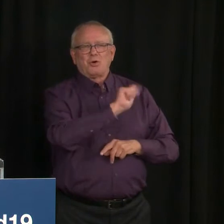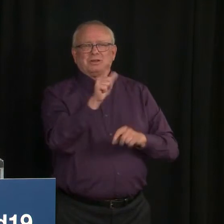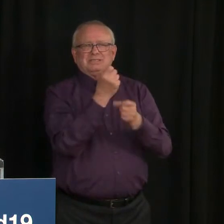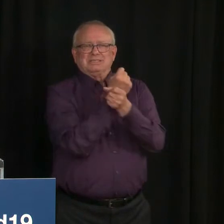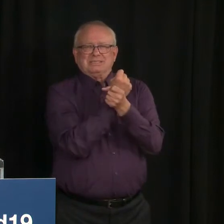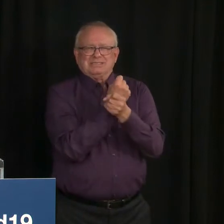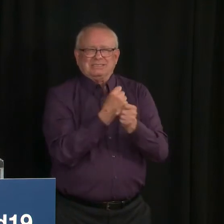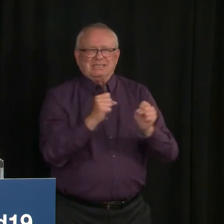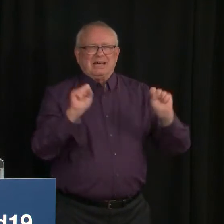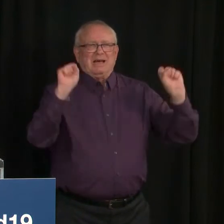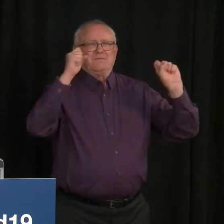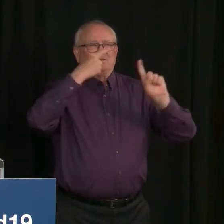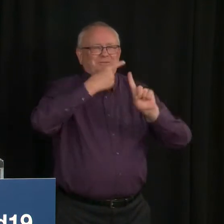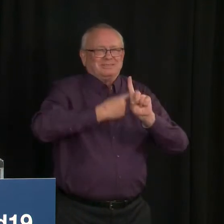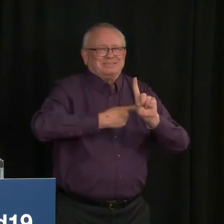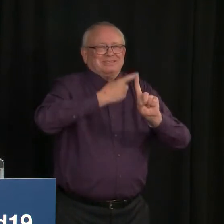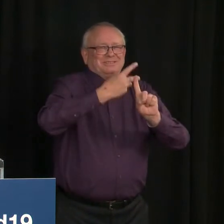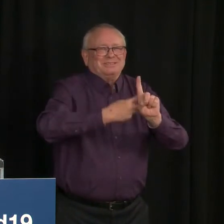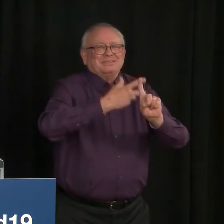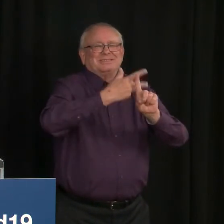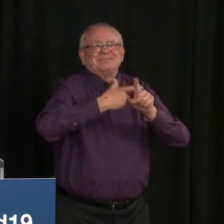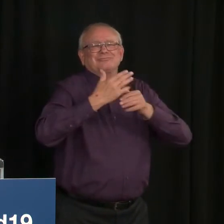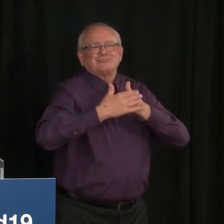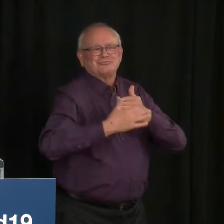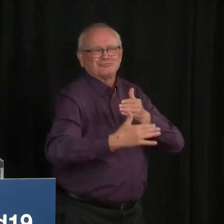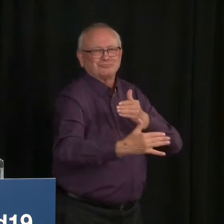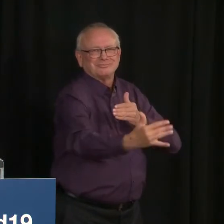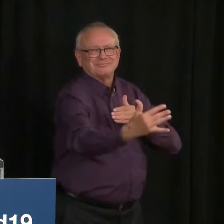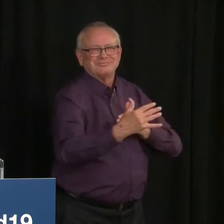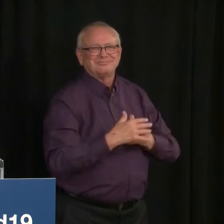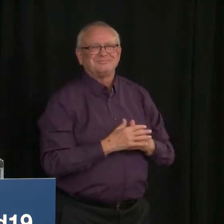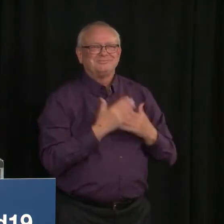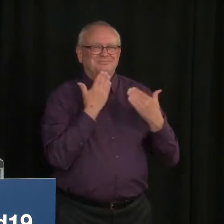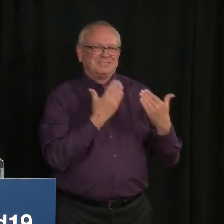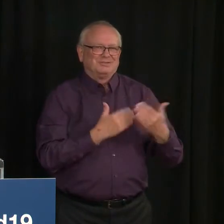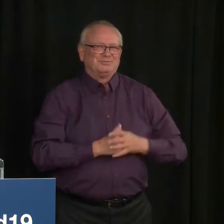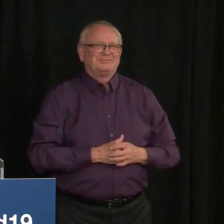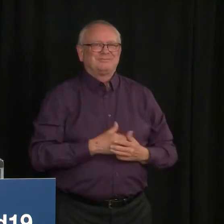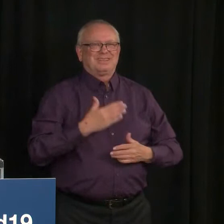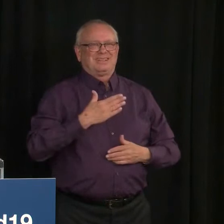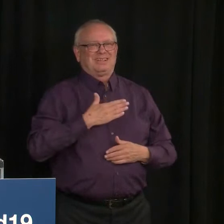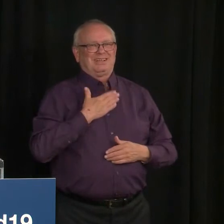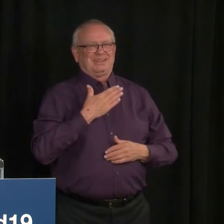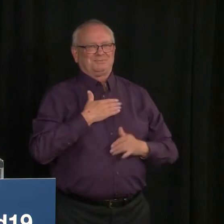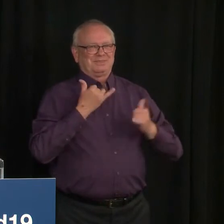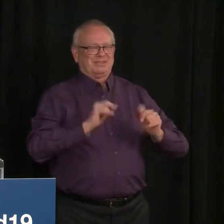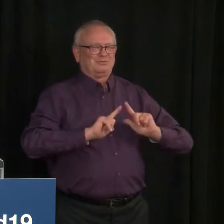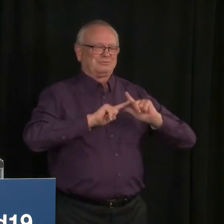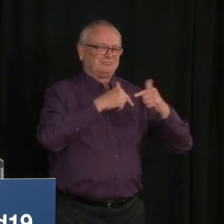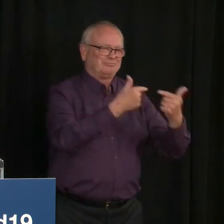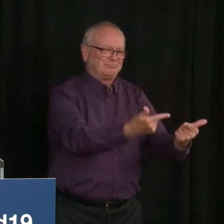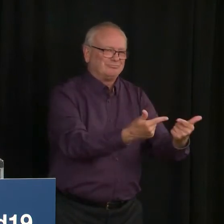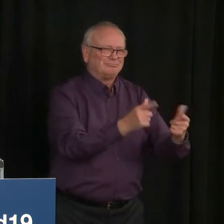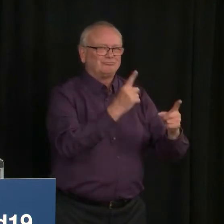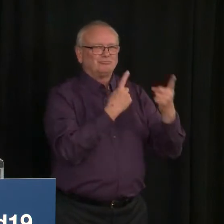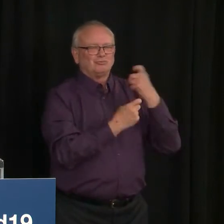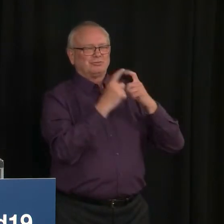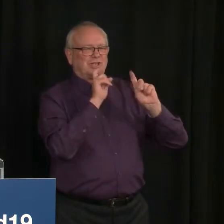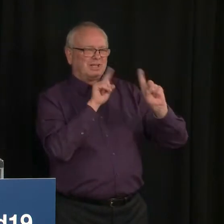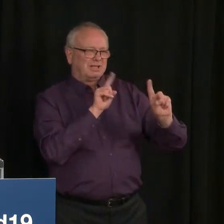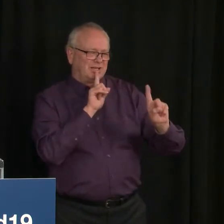ahead. Thank you, and I'm happy to take questions. All right, we'll go to the phone now. Operator, could you put through our first caller,